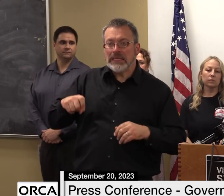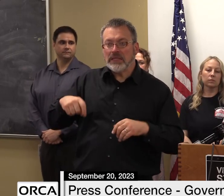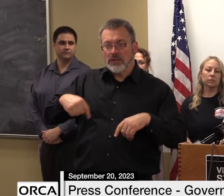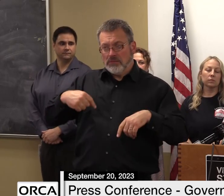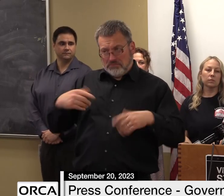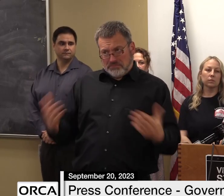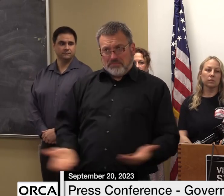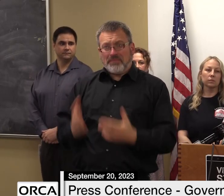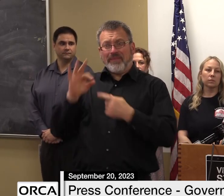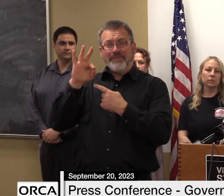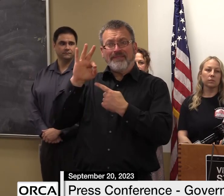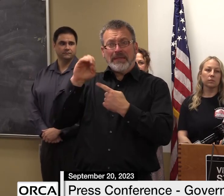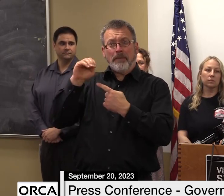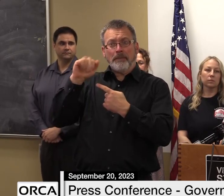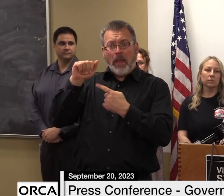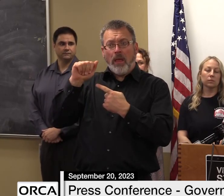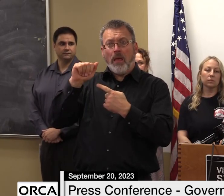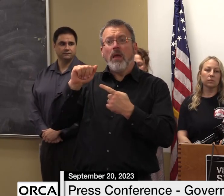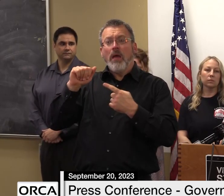conducted over